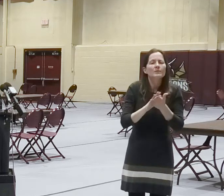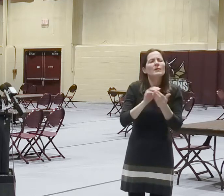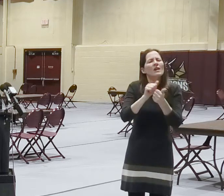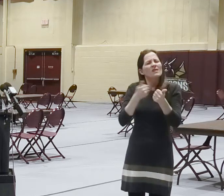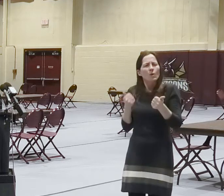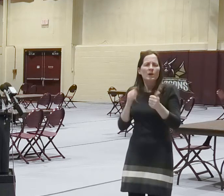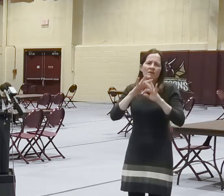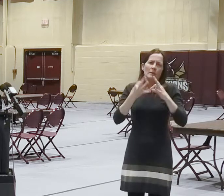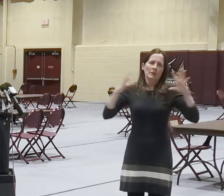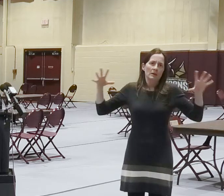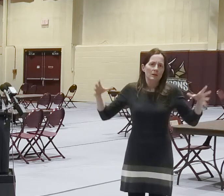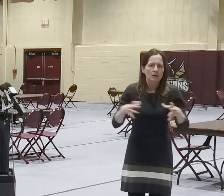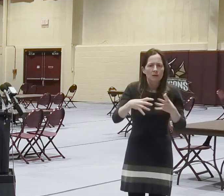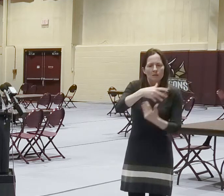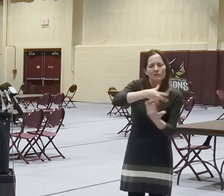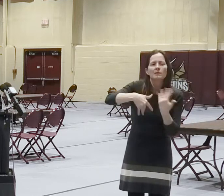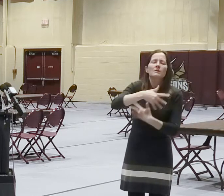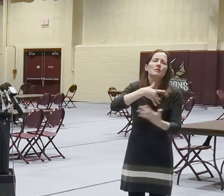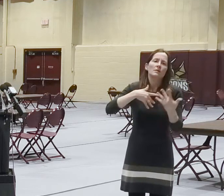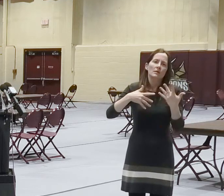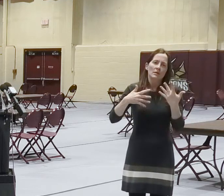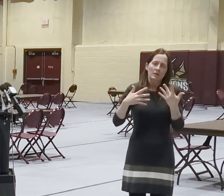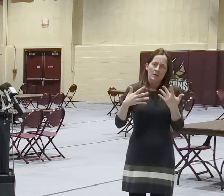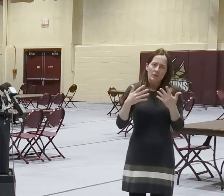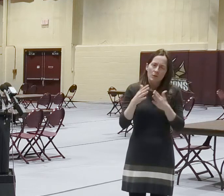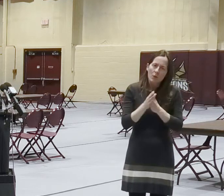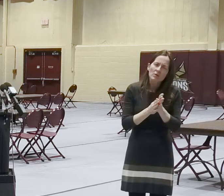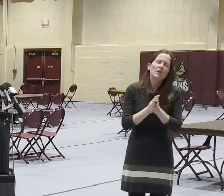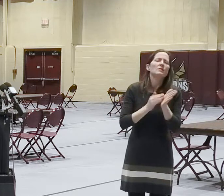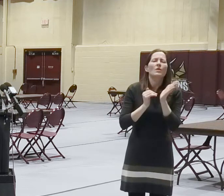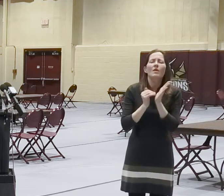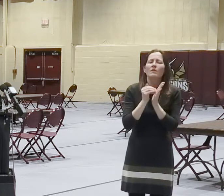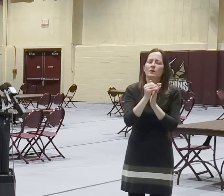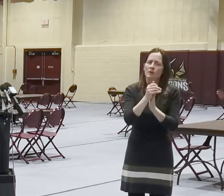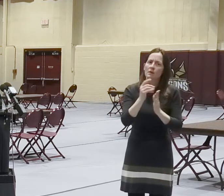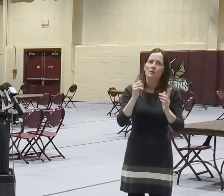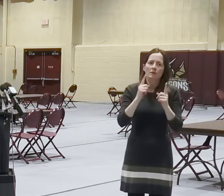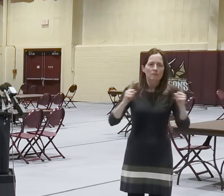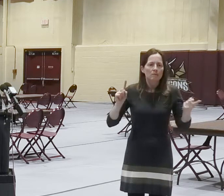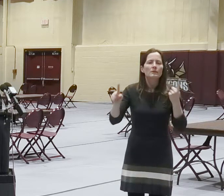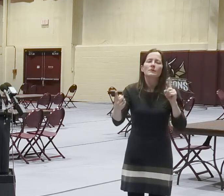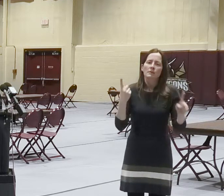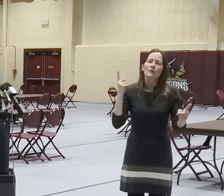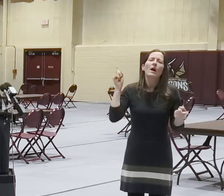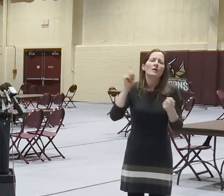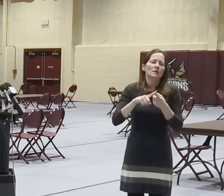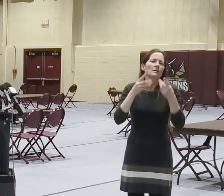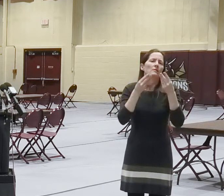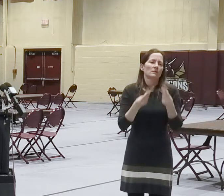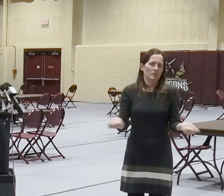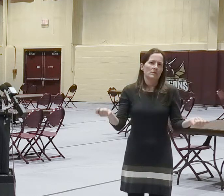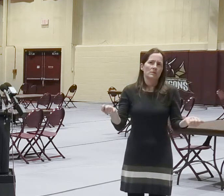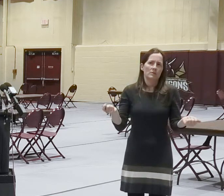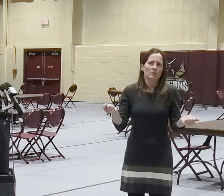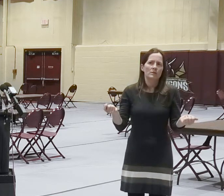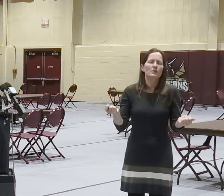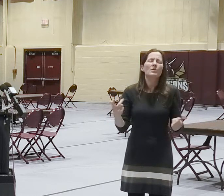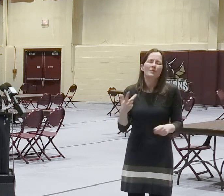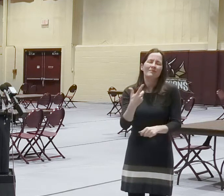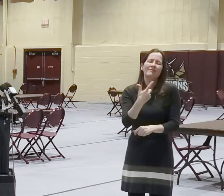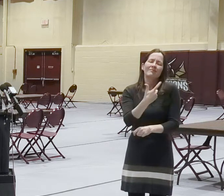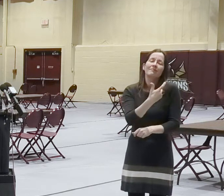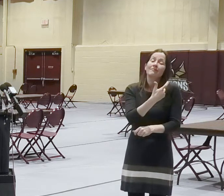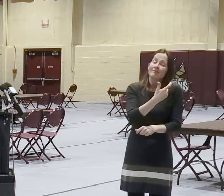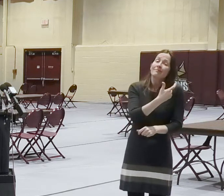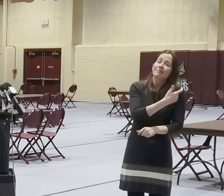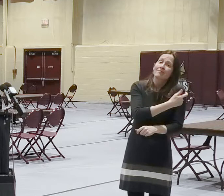over. I understand the demand for vaccine is very high while supply remains limited. The Howard County